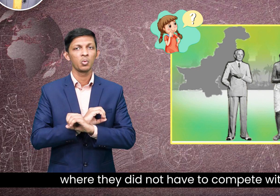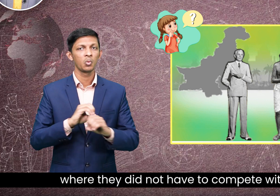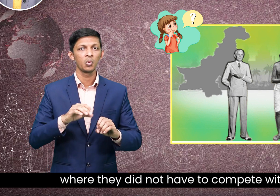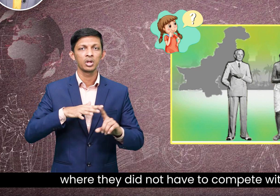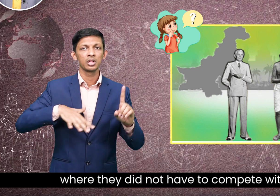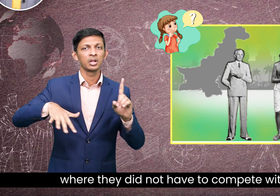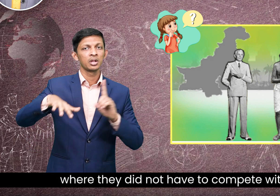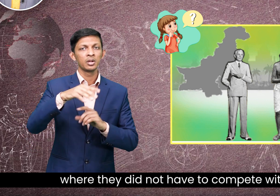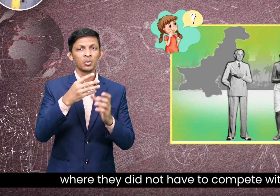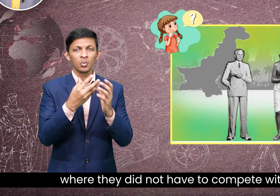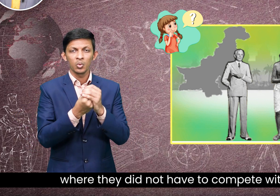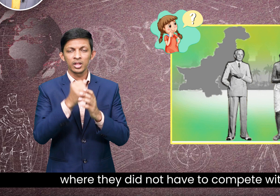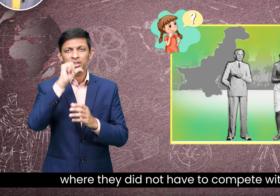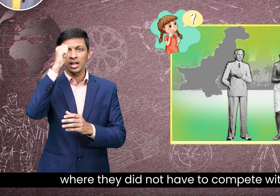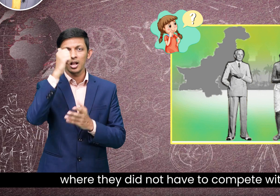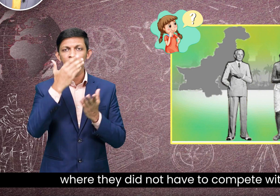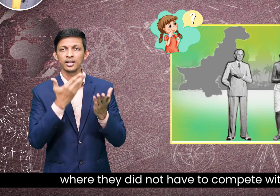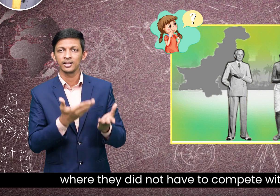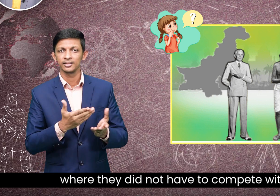compete with the Hindus.